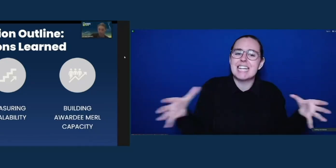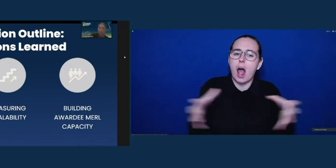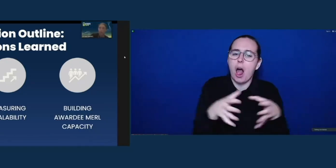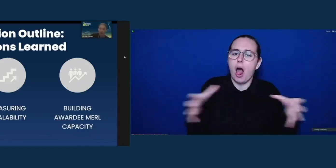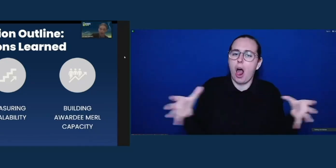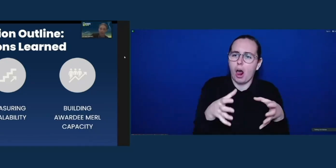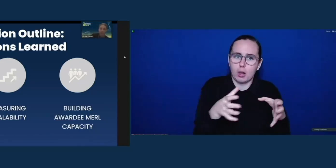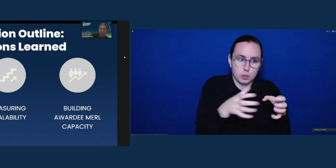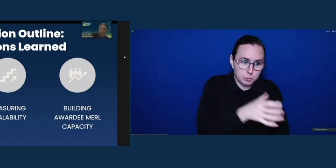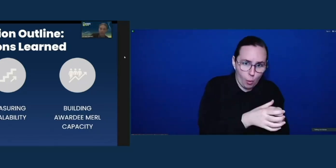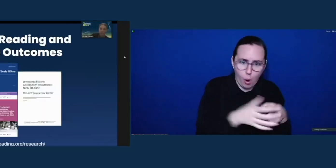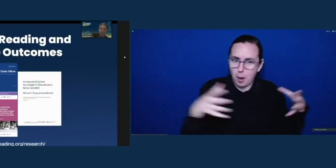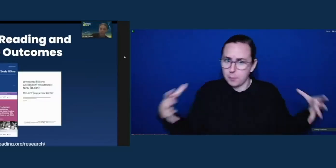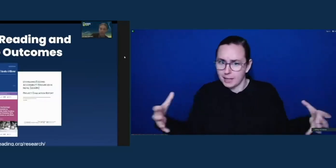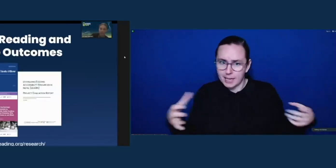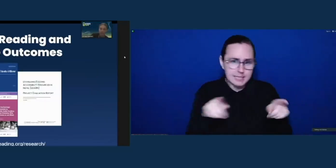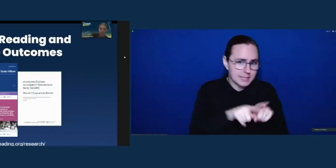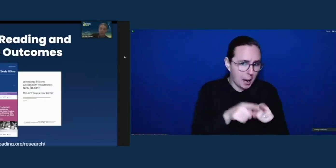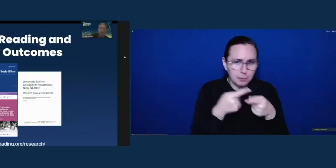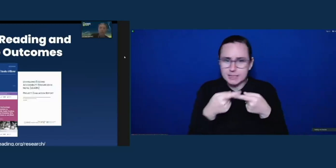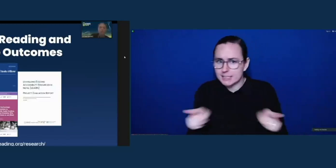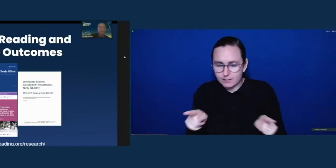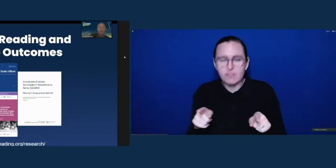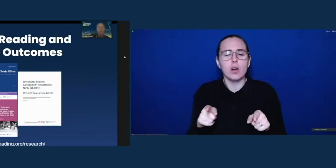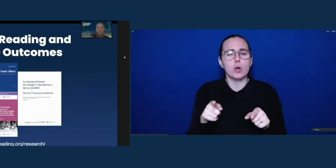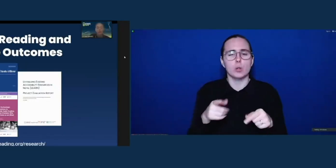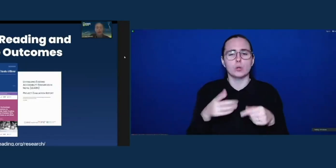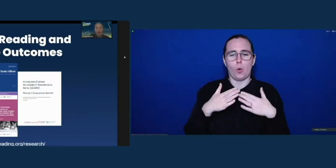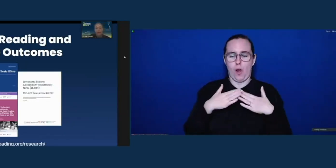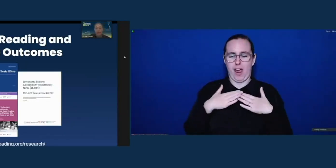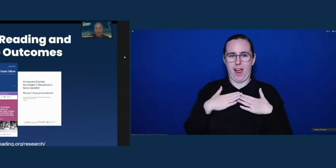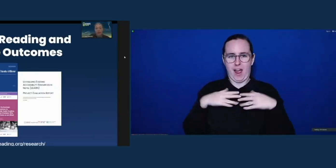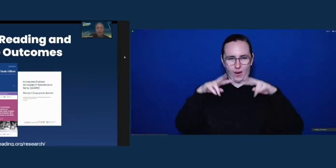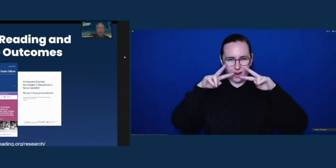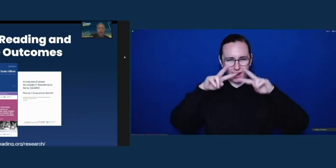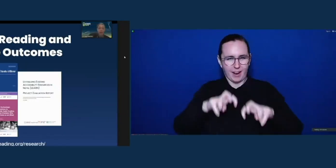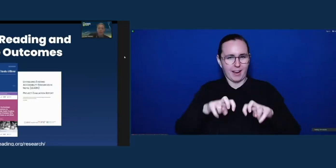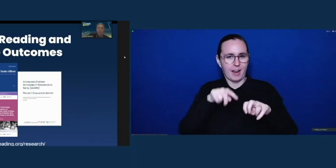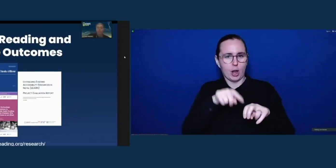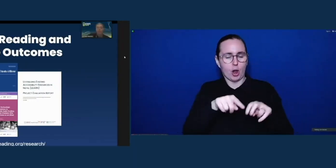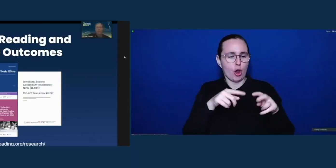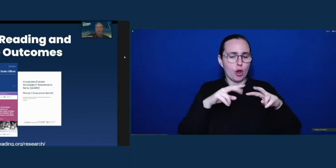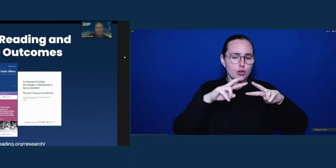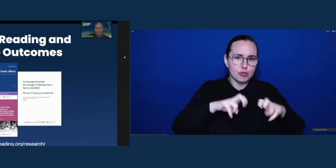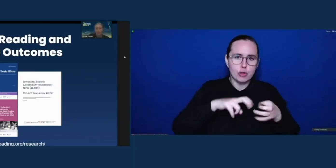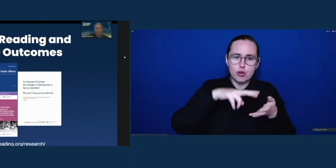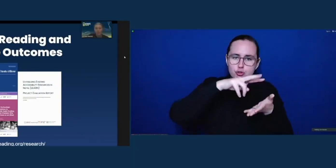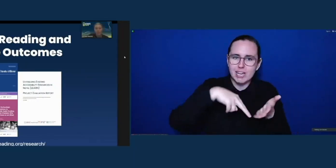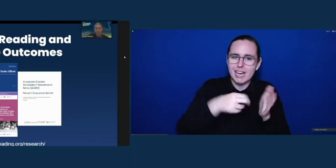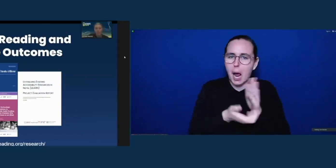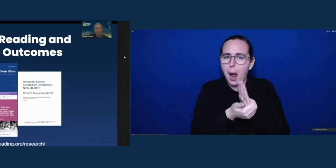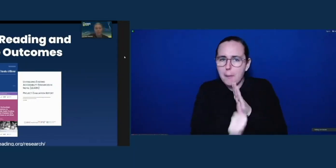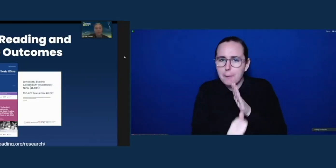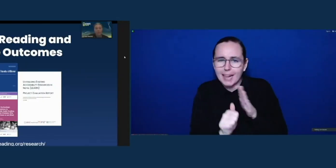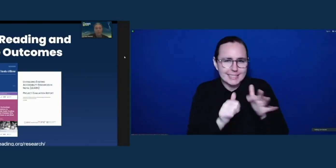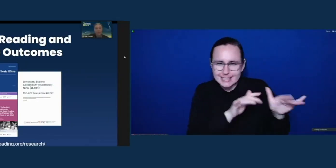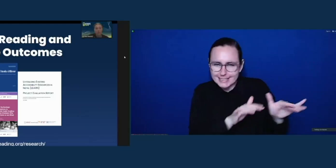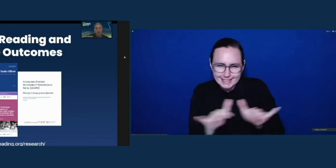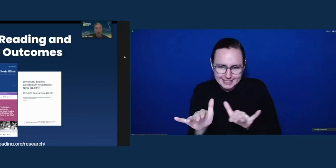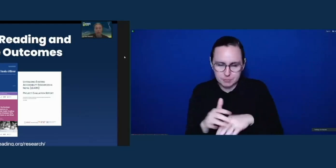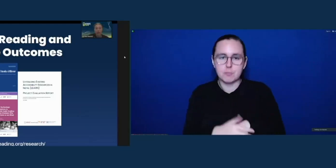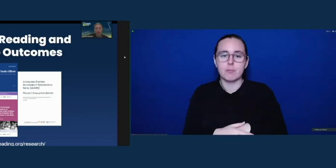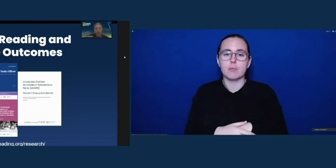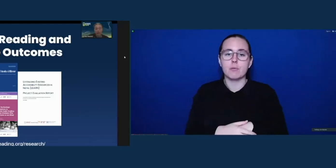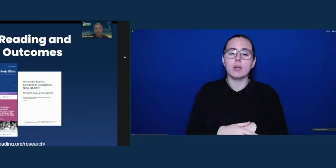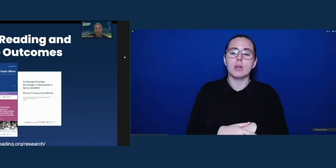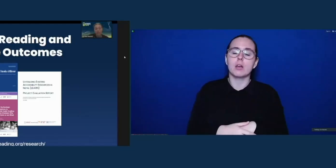and learning capacity. So I do want to highlight I'm going to go through this relatively quickly, but we